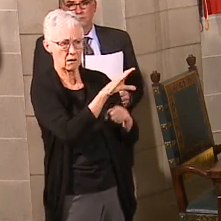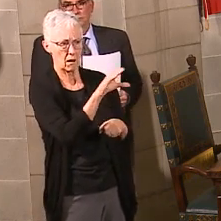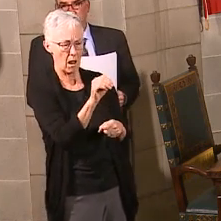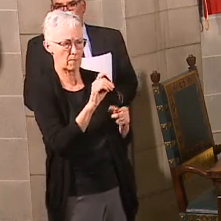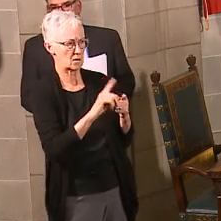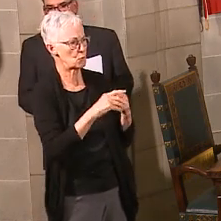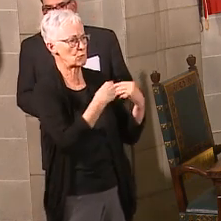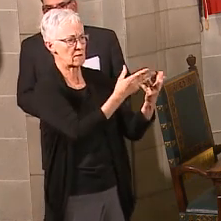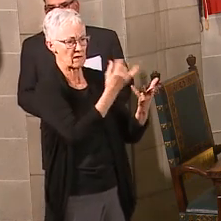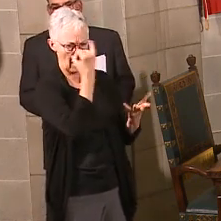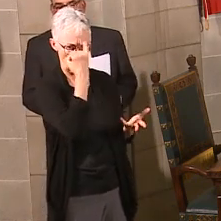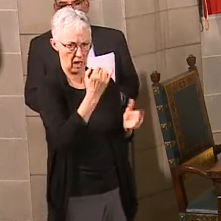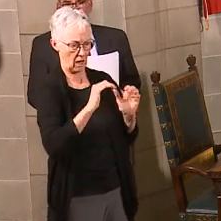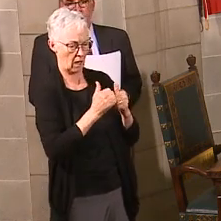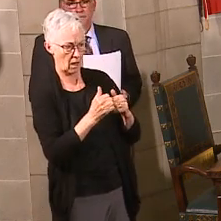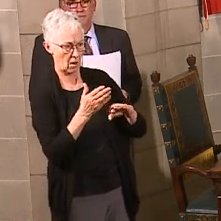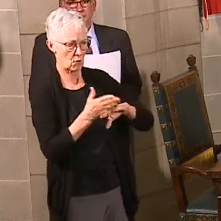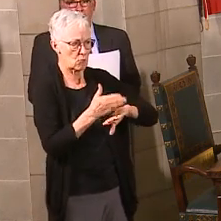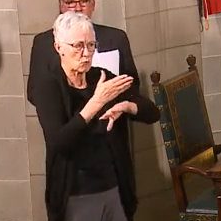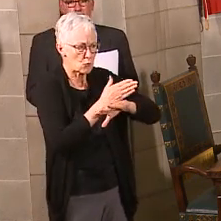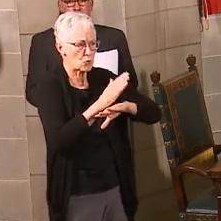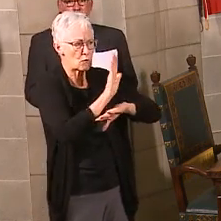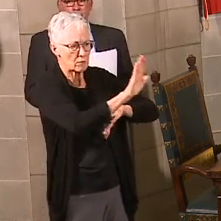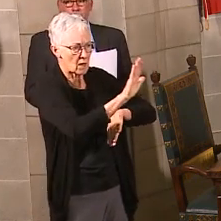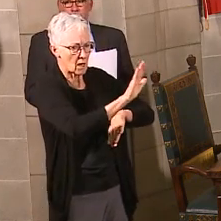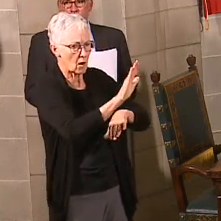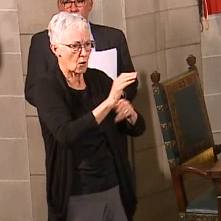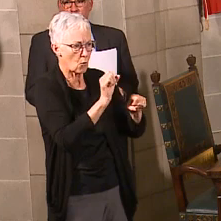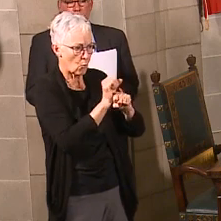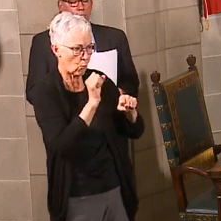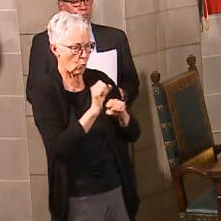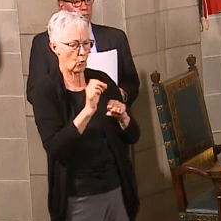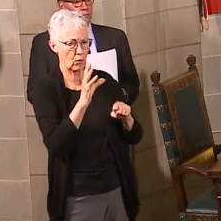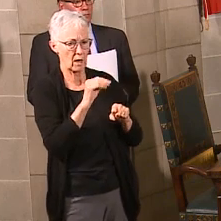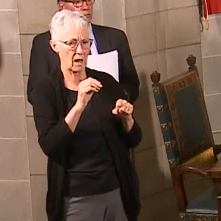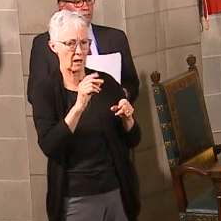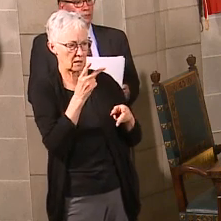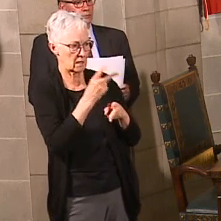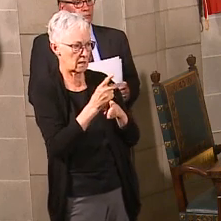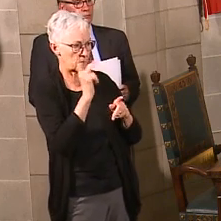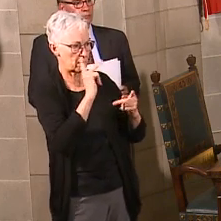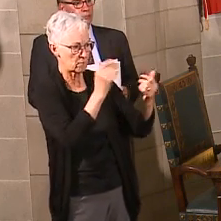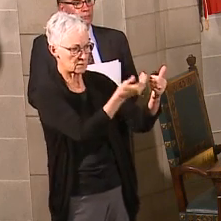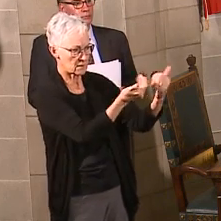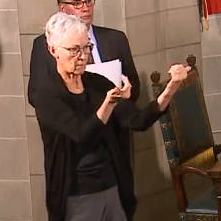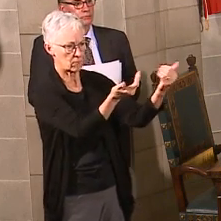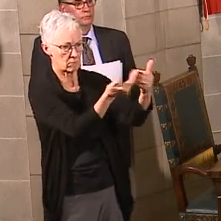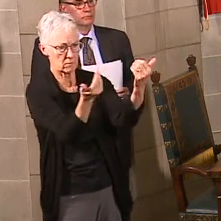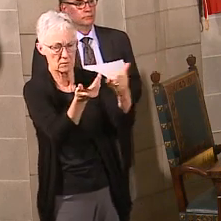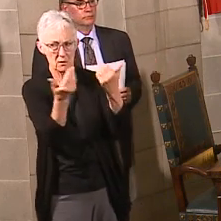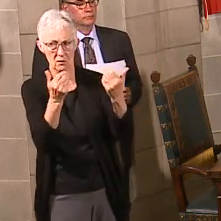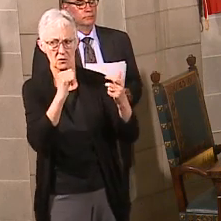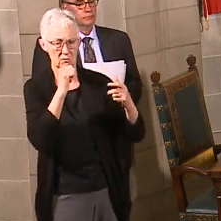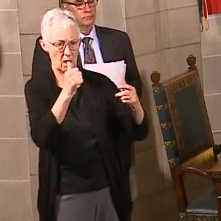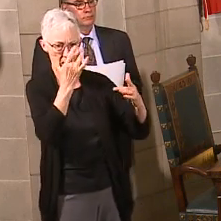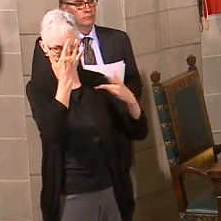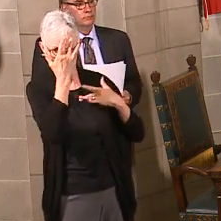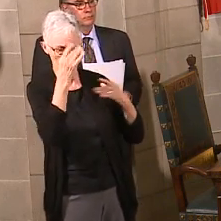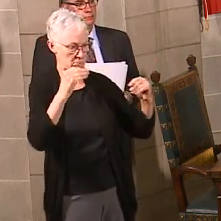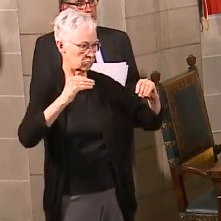they can improve their operations with regard to social distancing and help them slow the spread of virus here in our state. So we're doing a number of things with regard